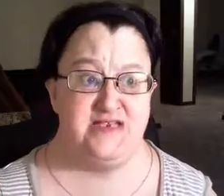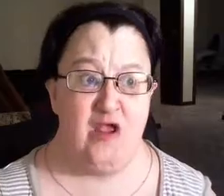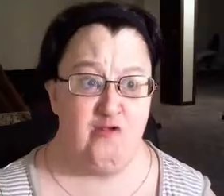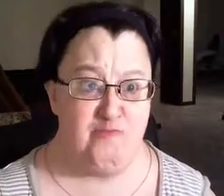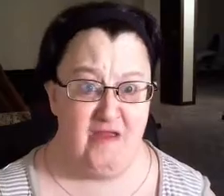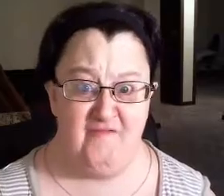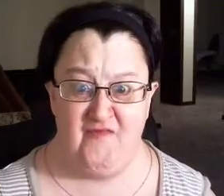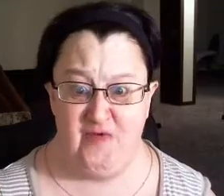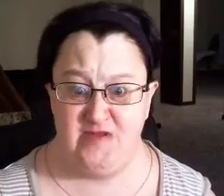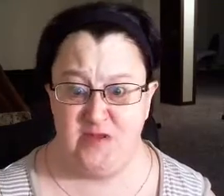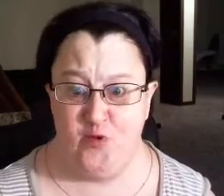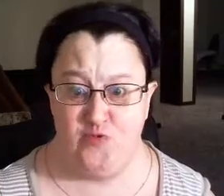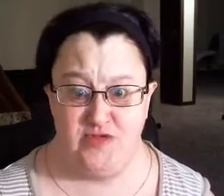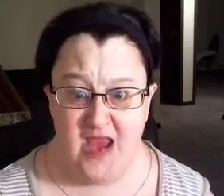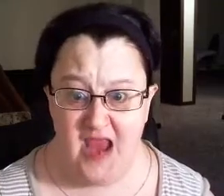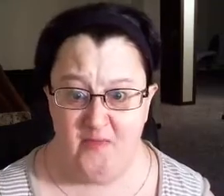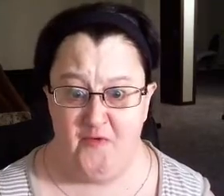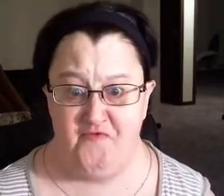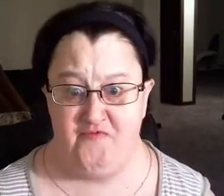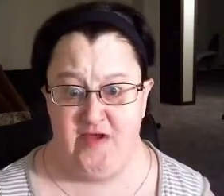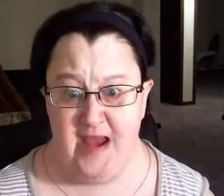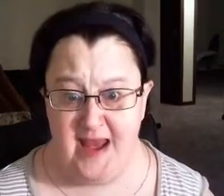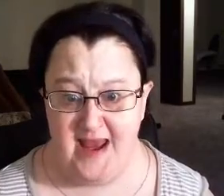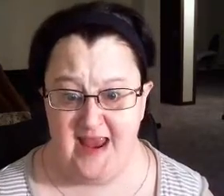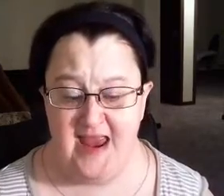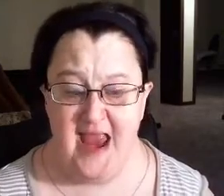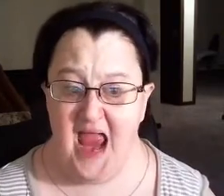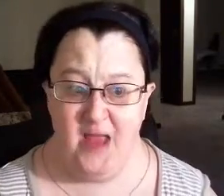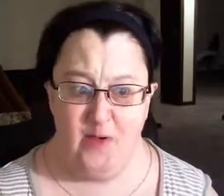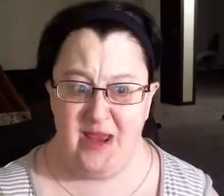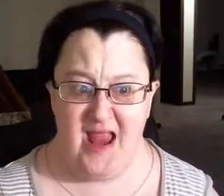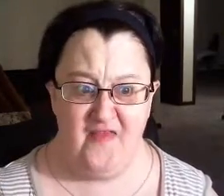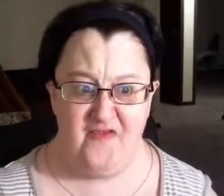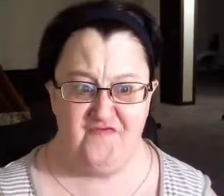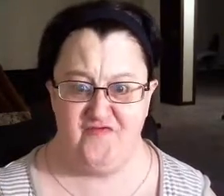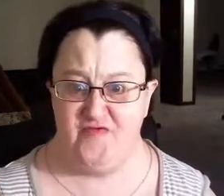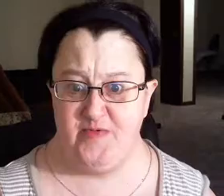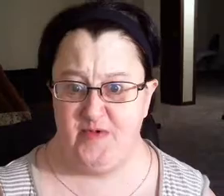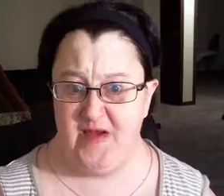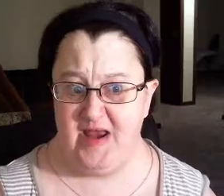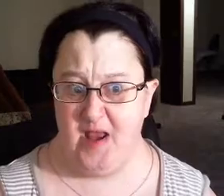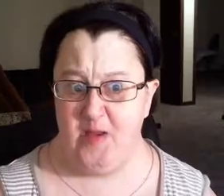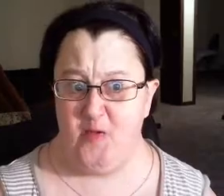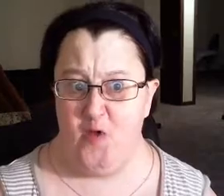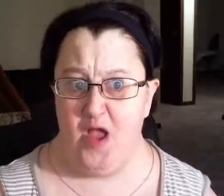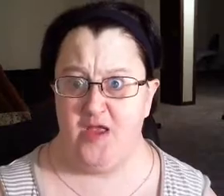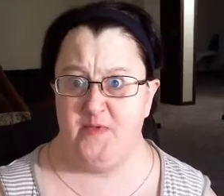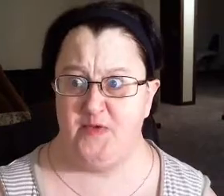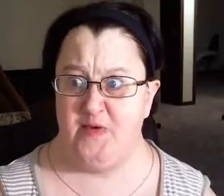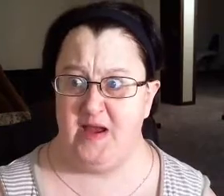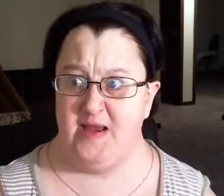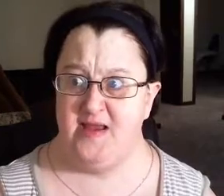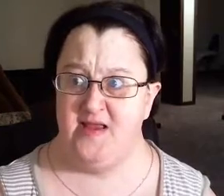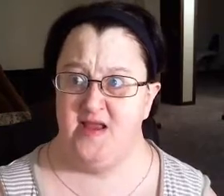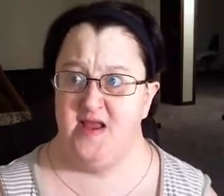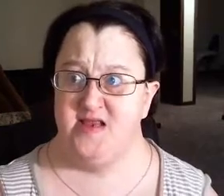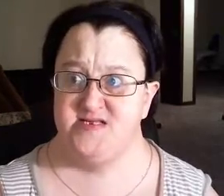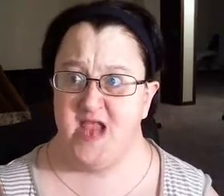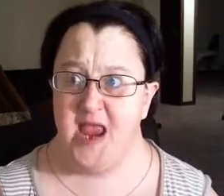tires me out the rest of the whole day i'm overheated i'm only out there for between i only walk between 10